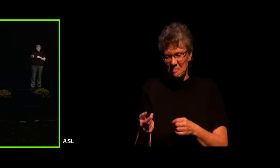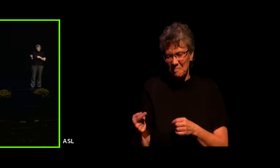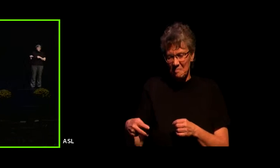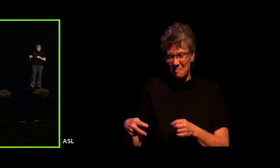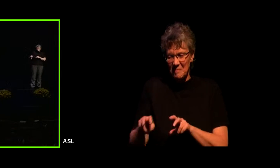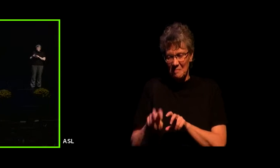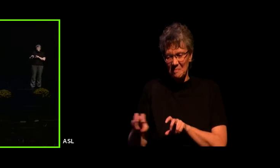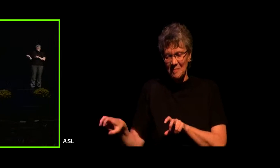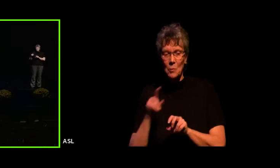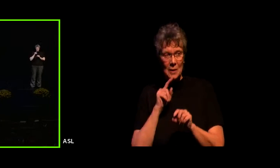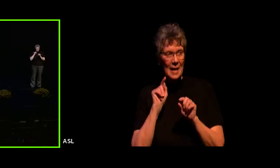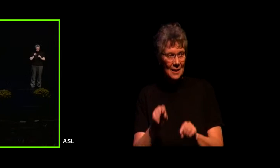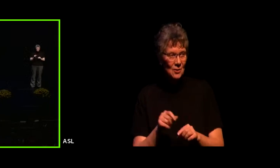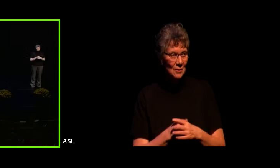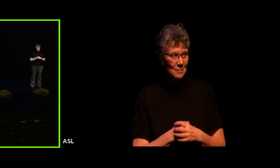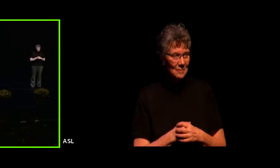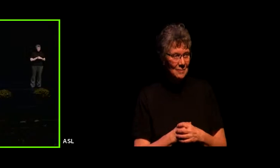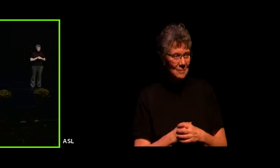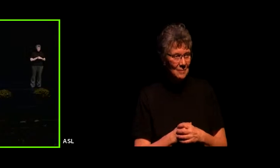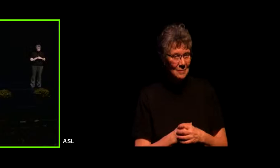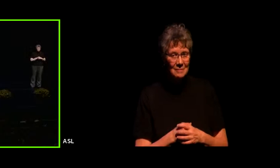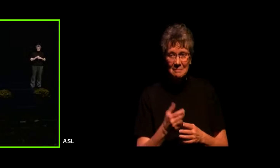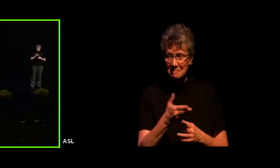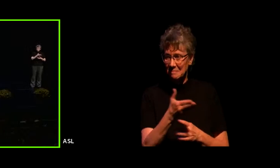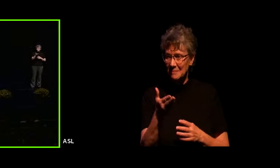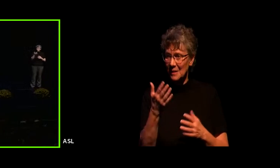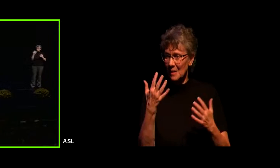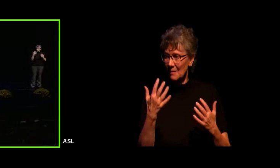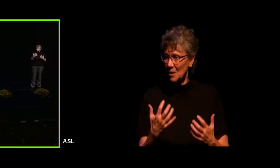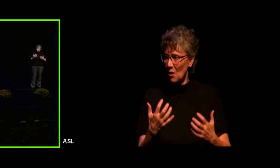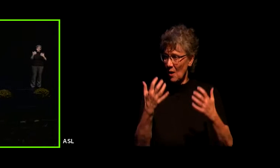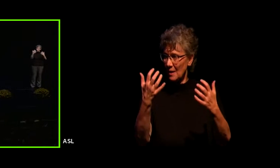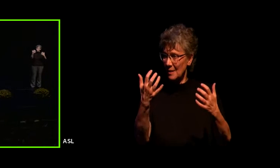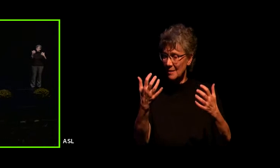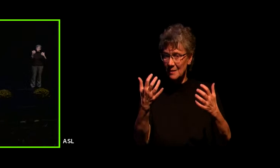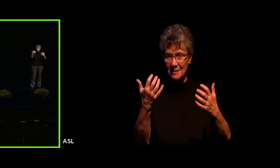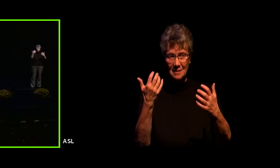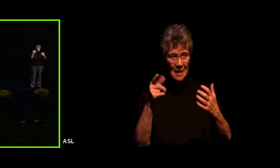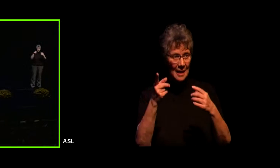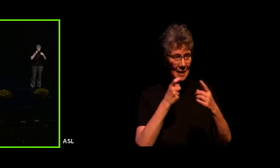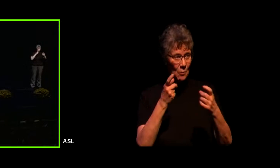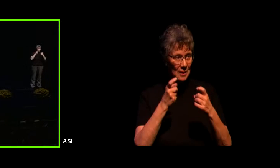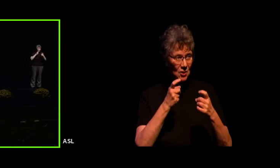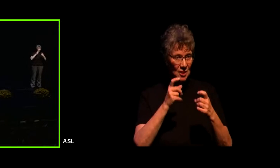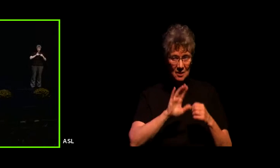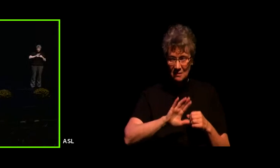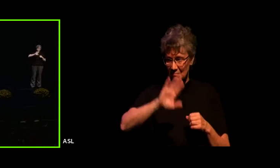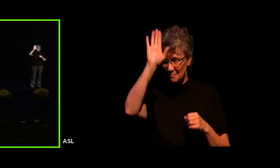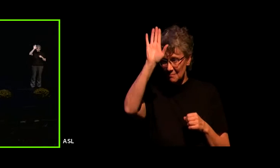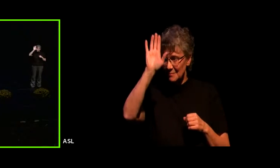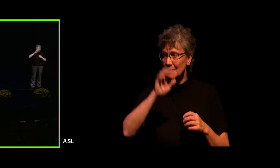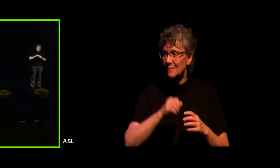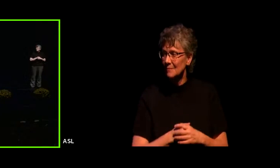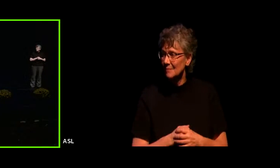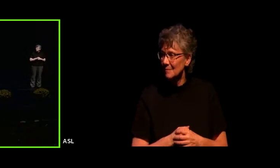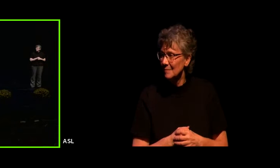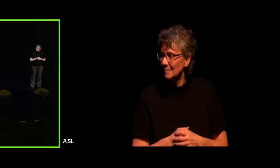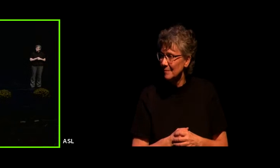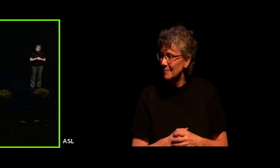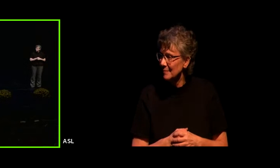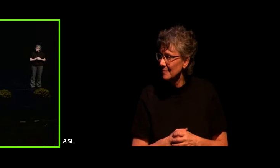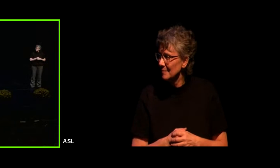the audience have anything? Come on up. And in the meantime, I'm going to